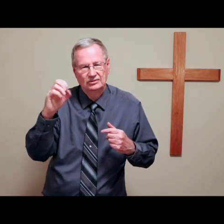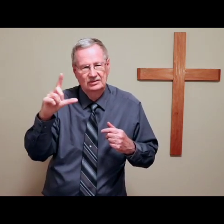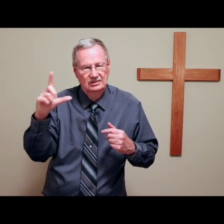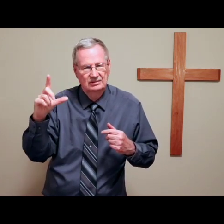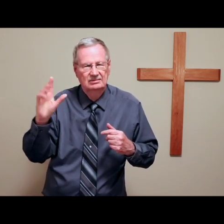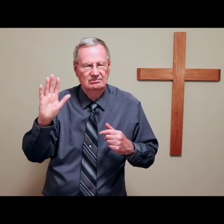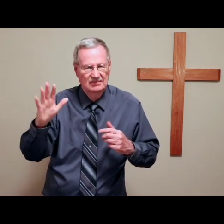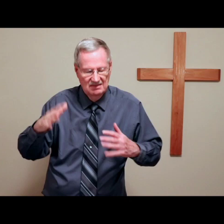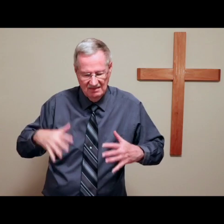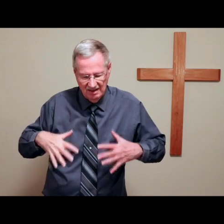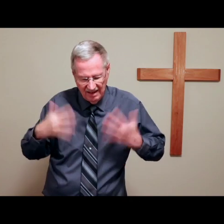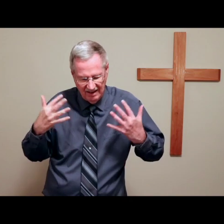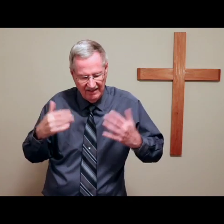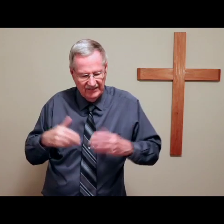Mitchell.